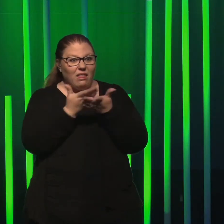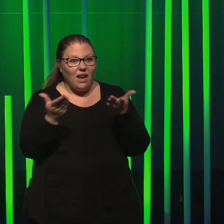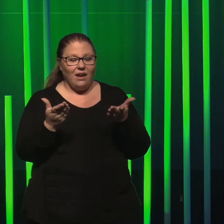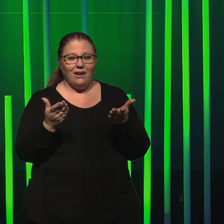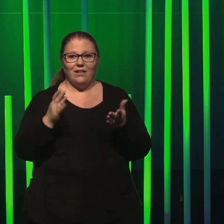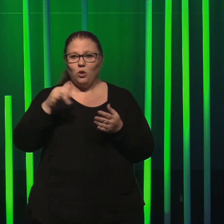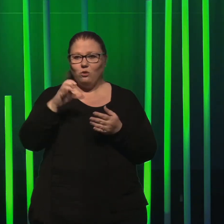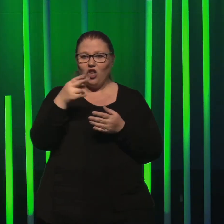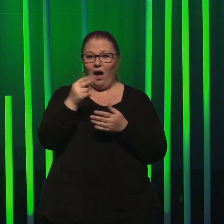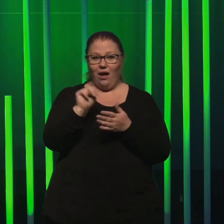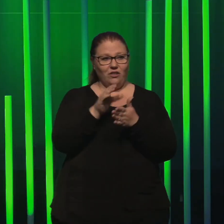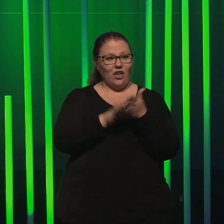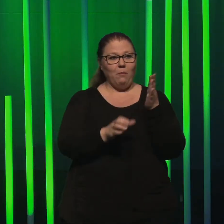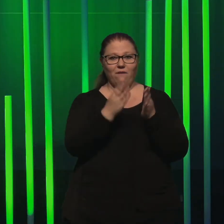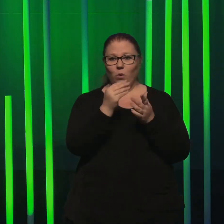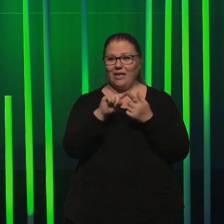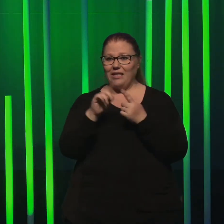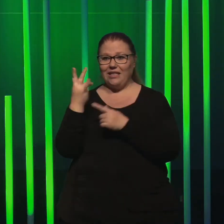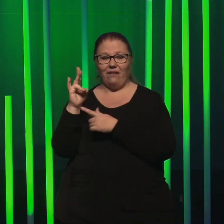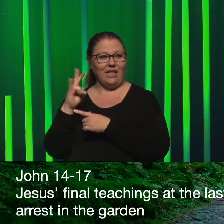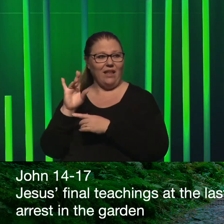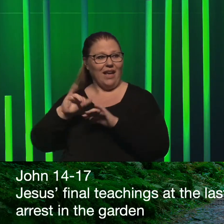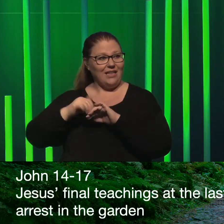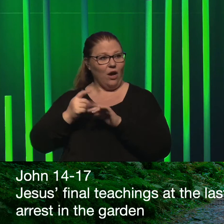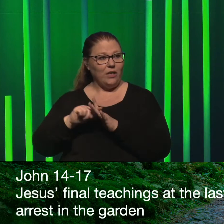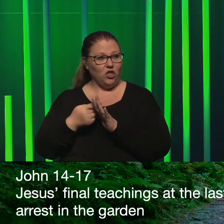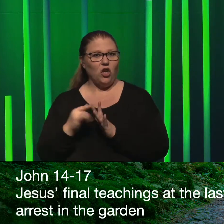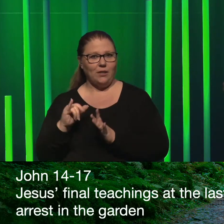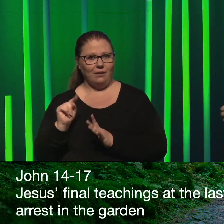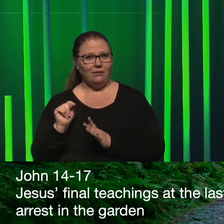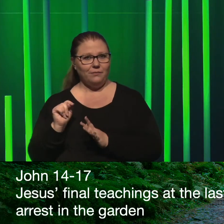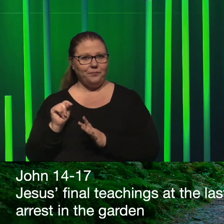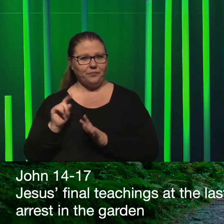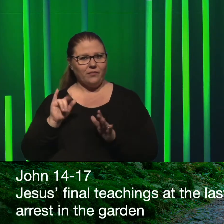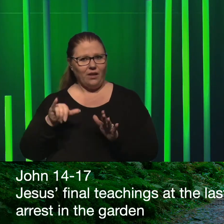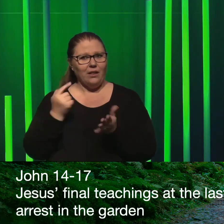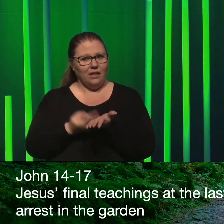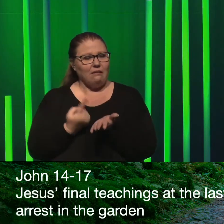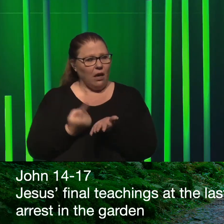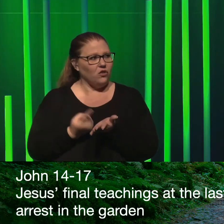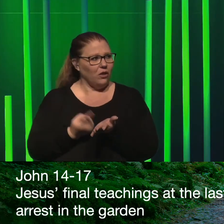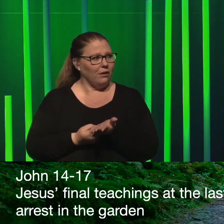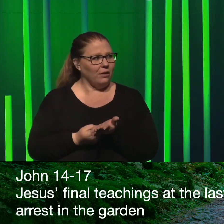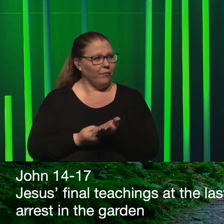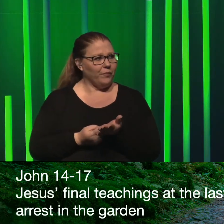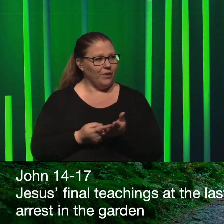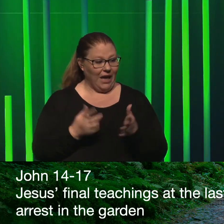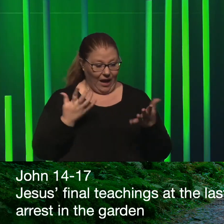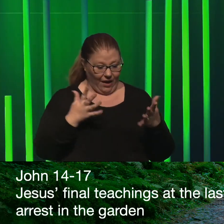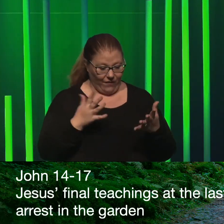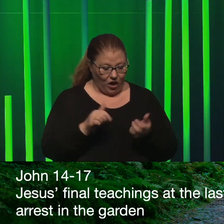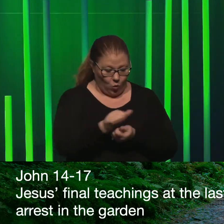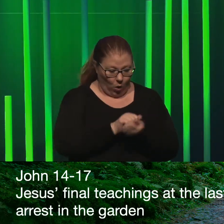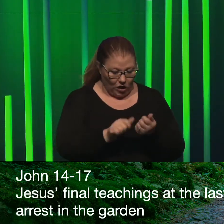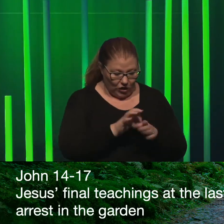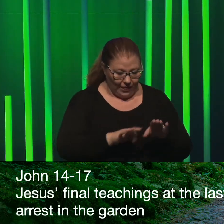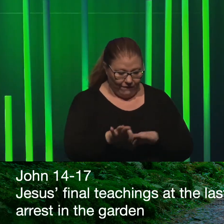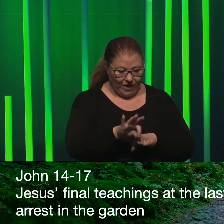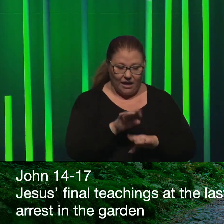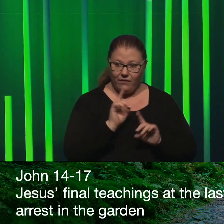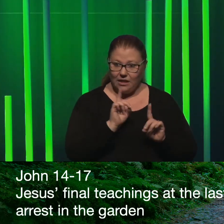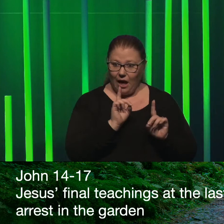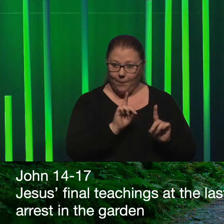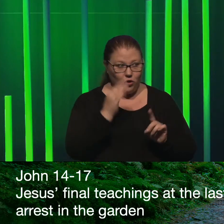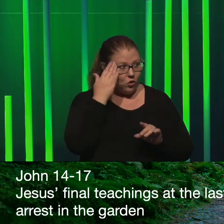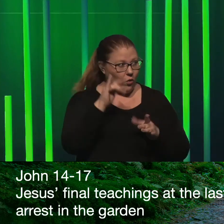John 14 through 17, and here's how he starts that like discourse. In John 14, he finishes washing the disciples' feet, if you're familiar with